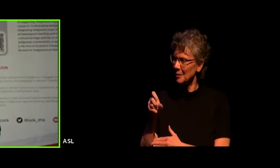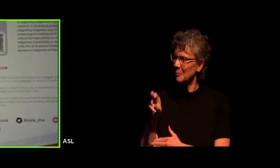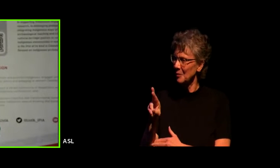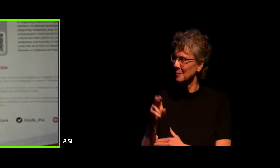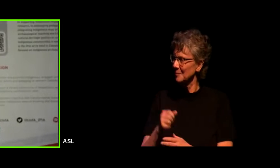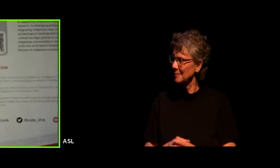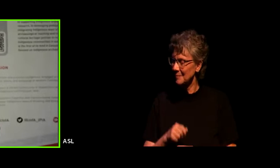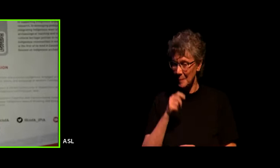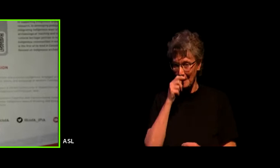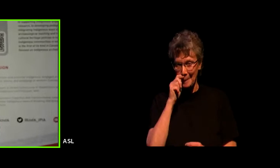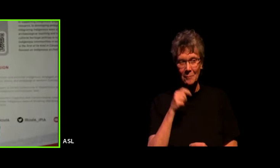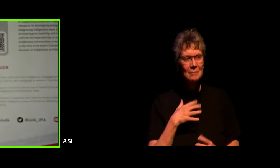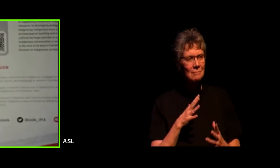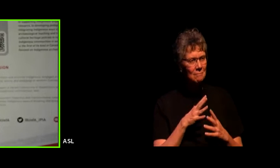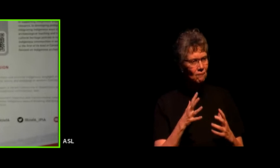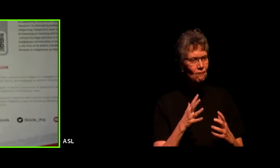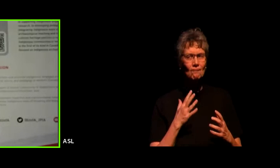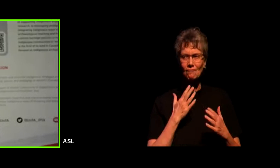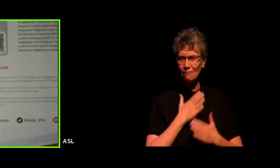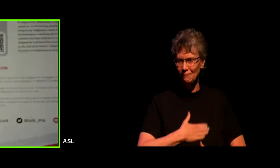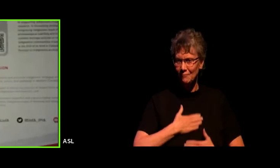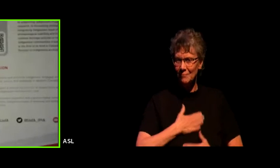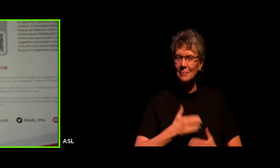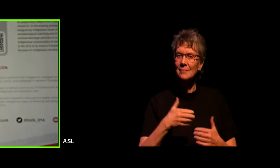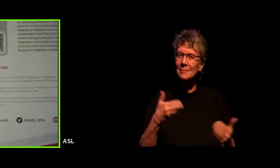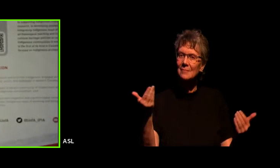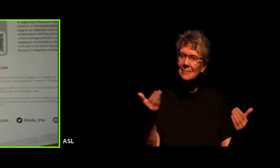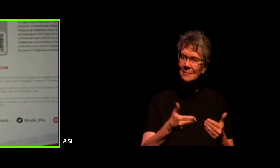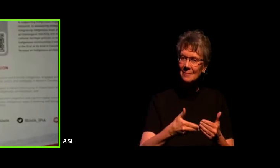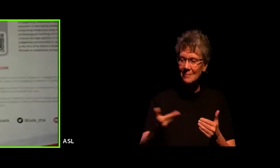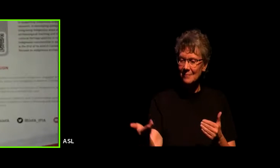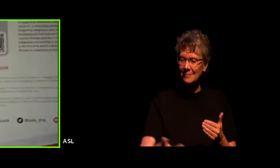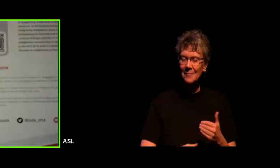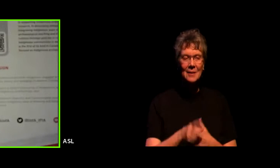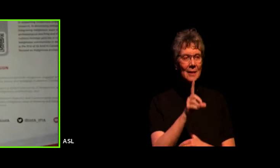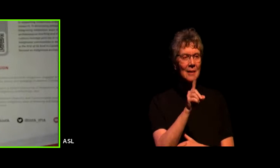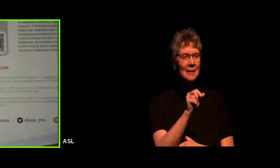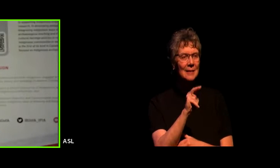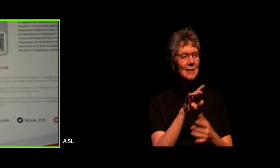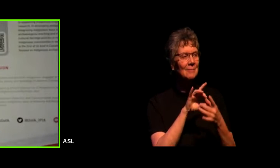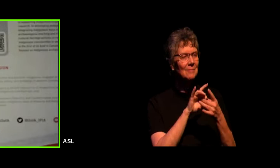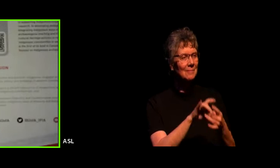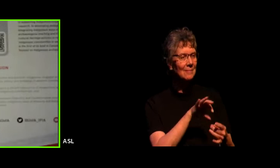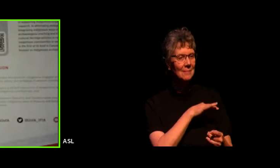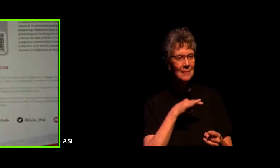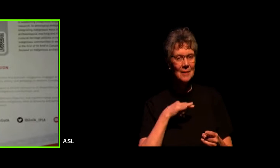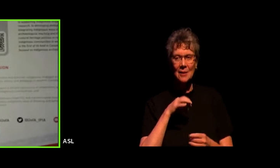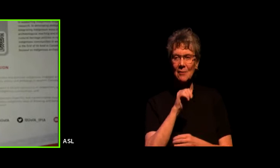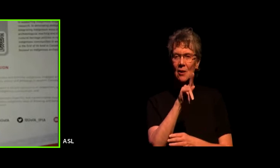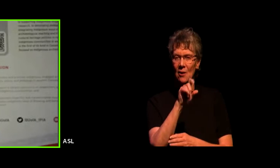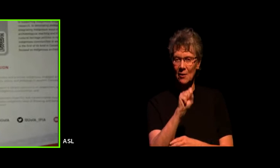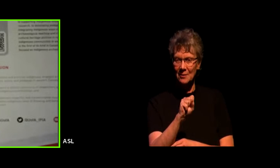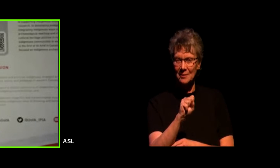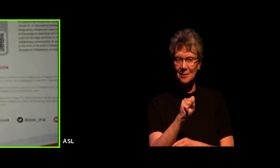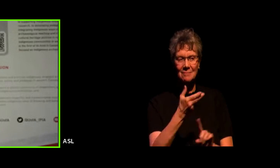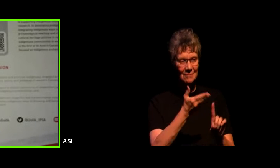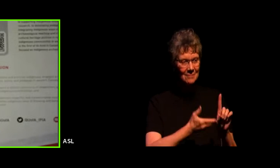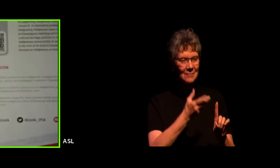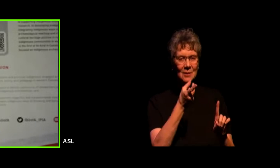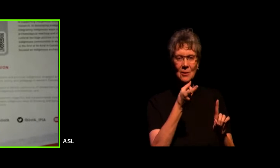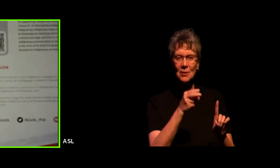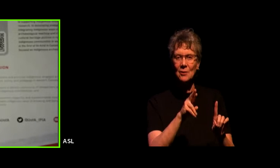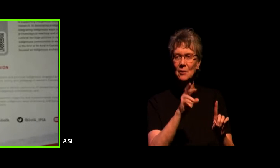It's with great pleasure that I now introduce and welcome the Dean of the Faculty of Arts here at the University of Alberta, Dr.